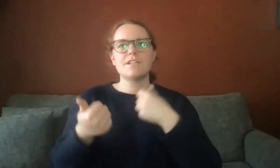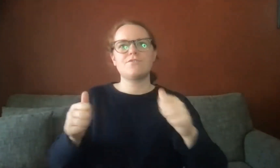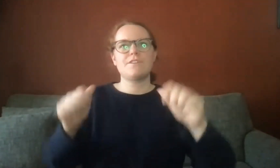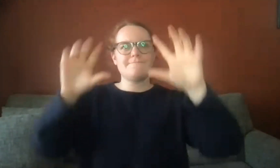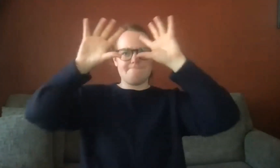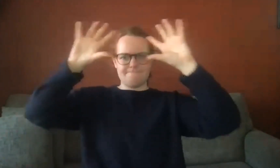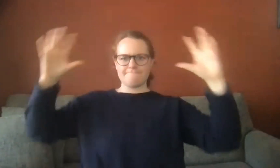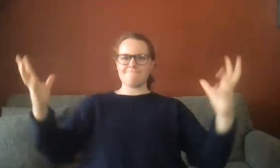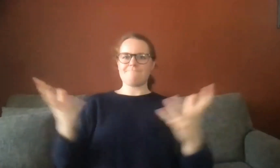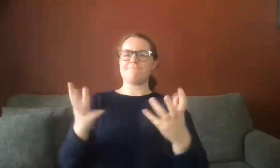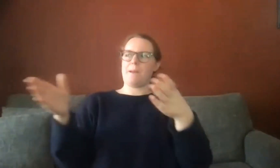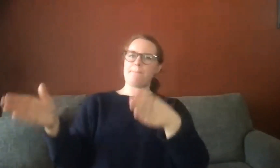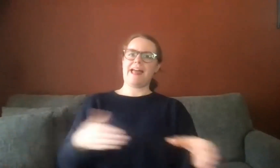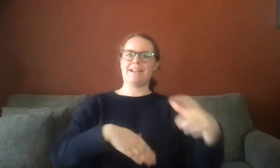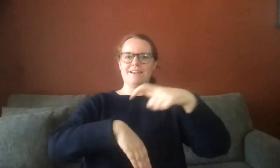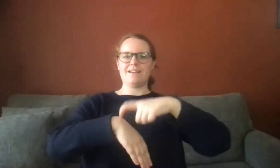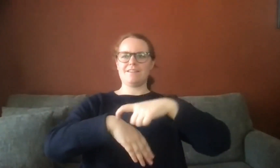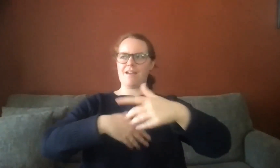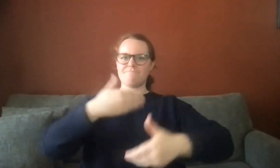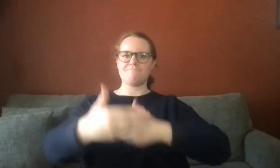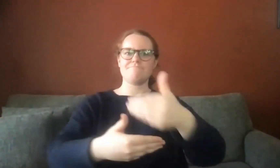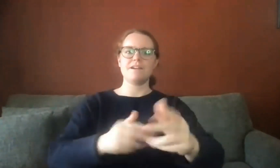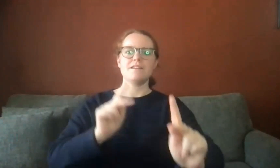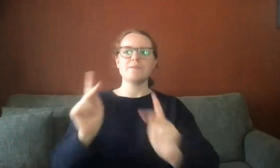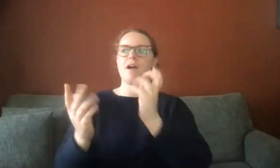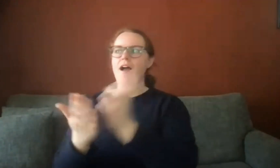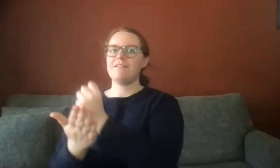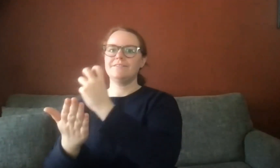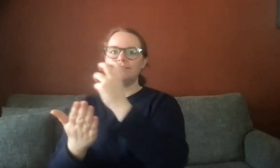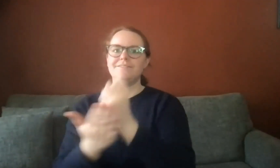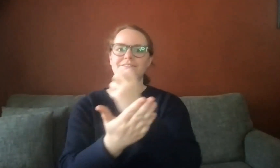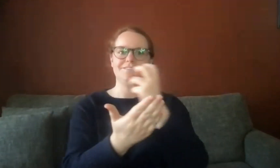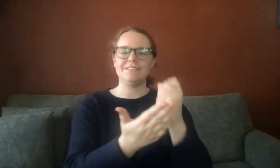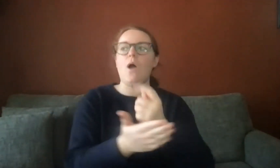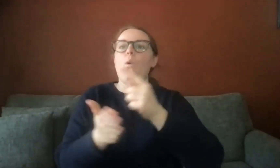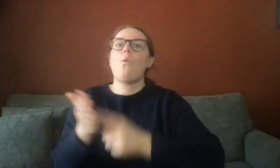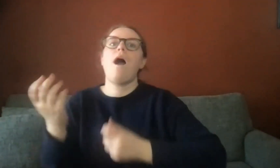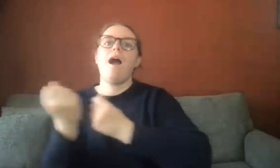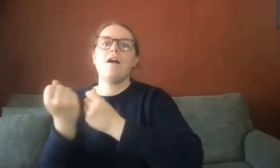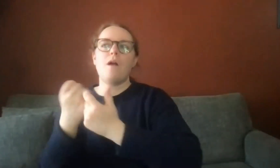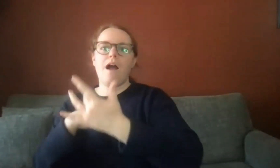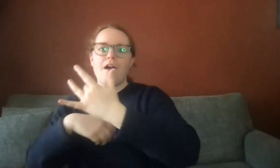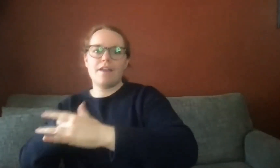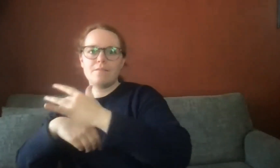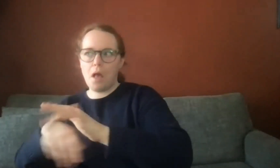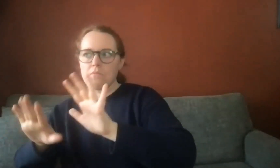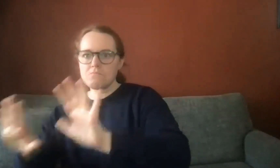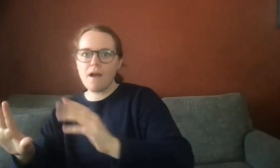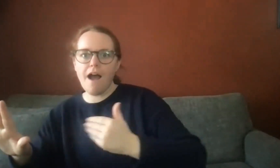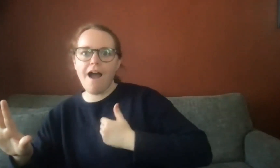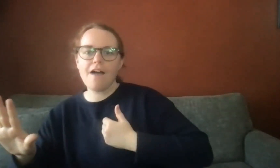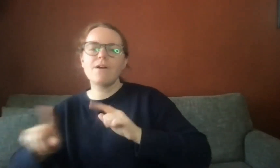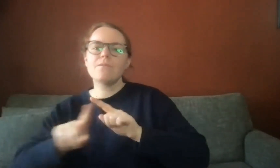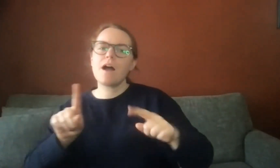plan a timeline so that people can maximize on the supports that are available, but making sure that we're aligned